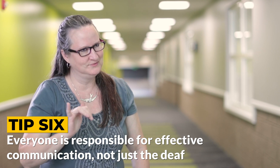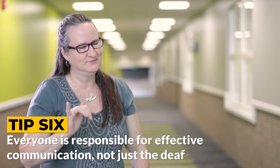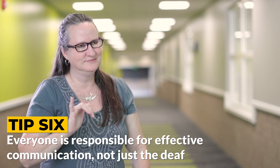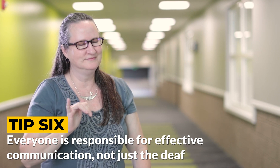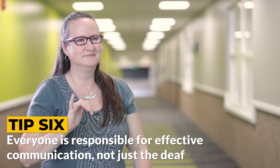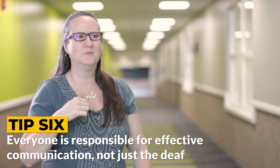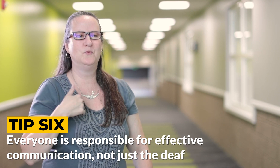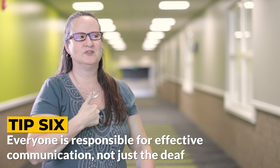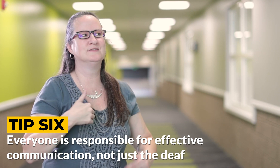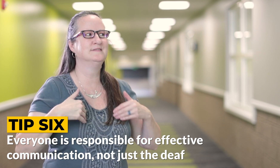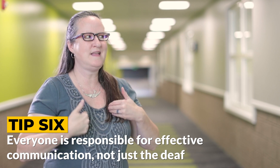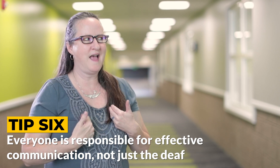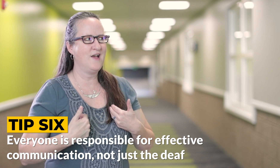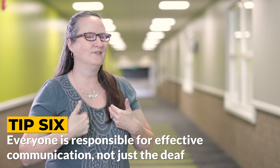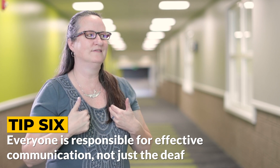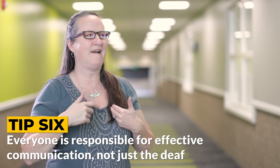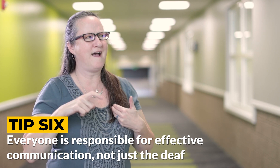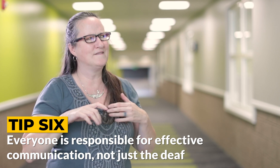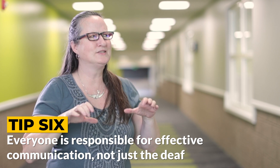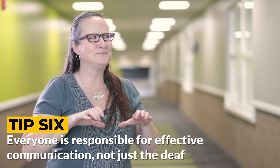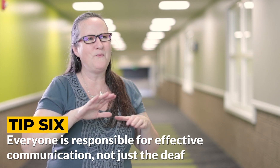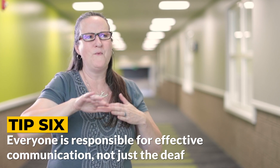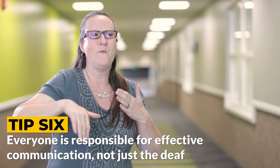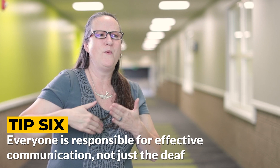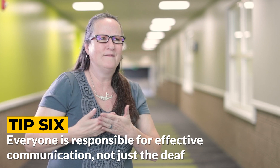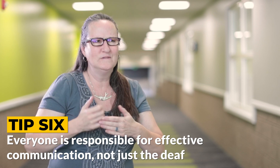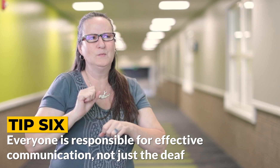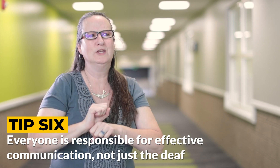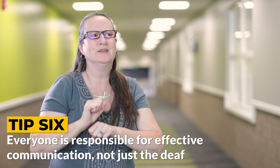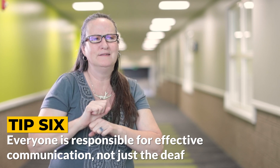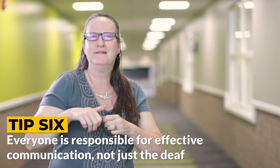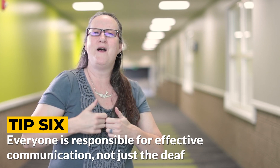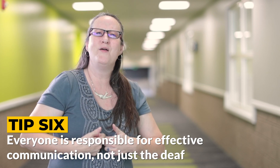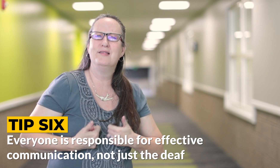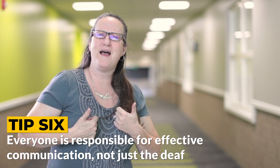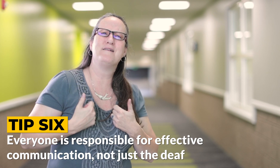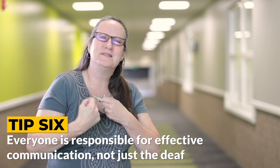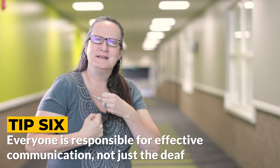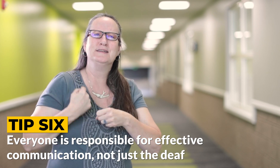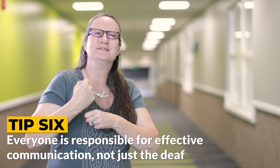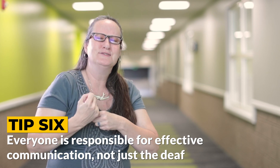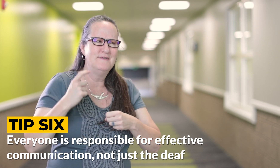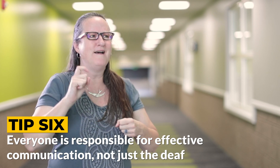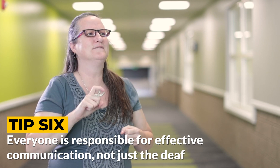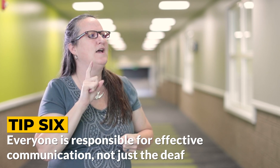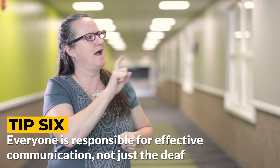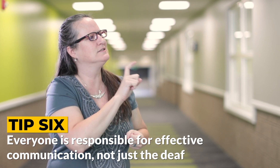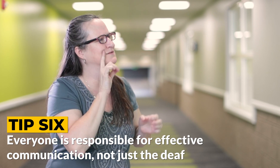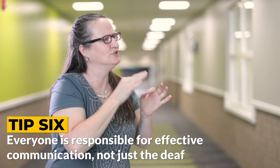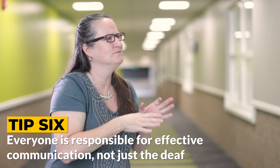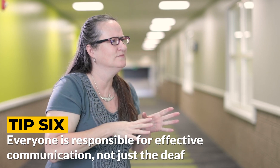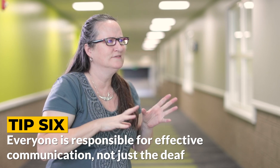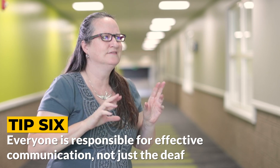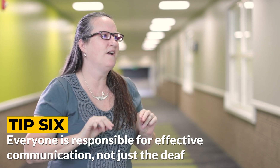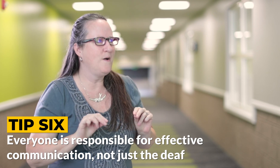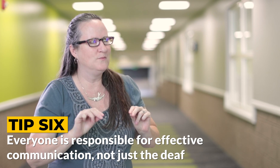interpreter. Deaf people have been shouldering the responsibility our entire lives for requesting interpreters.